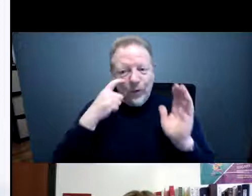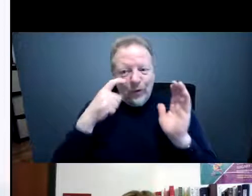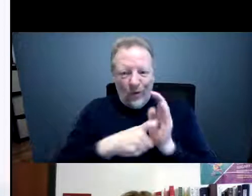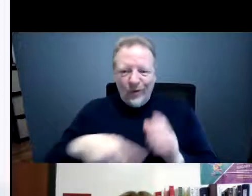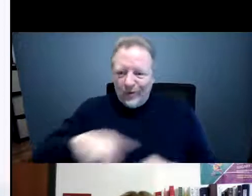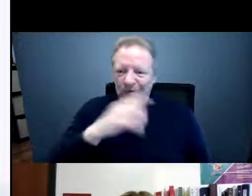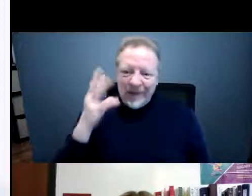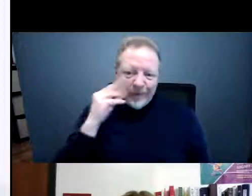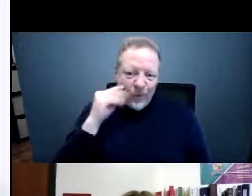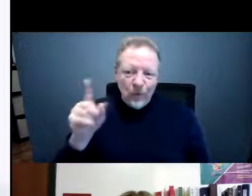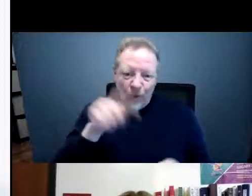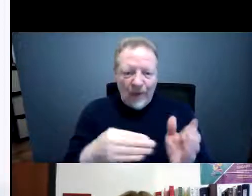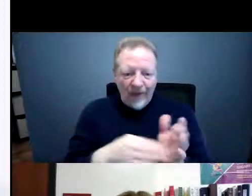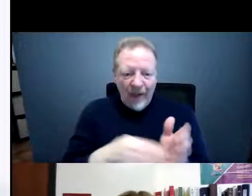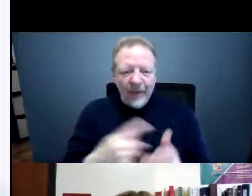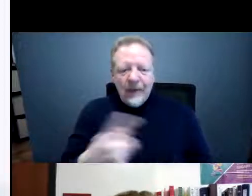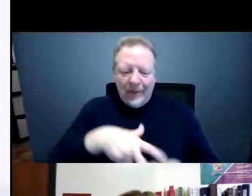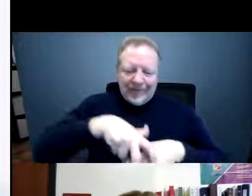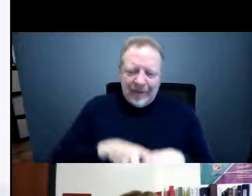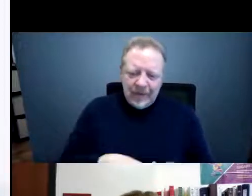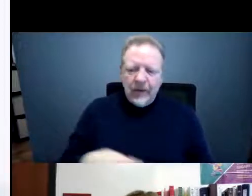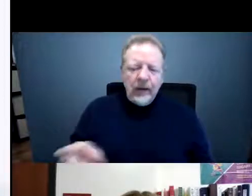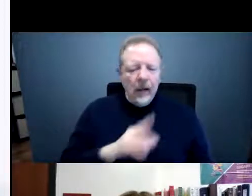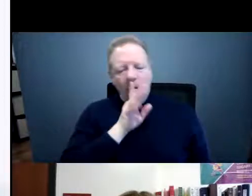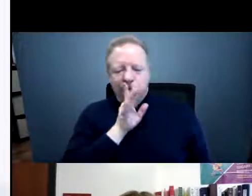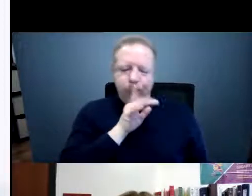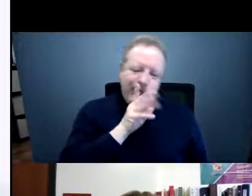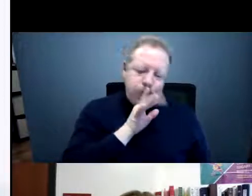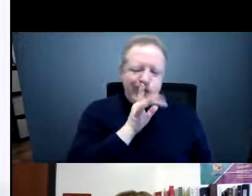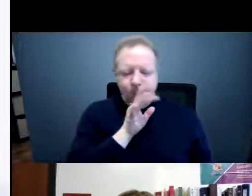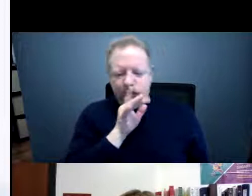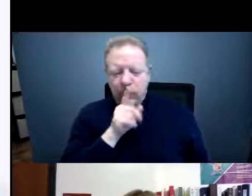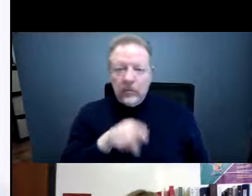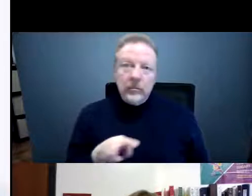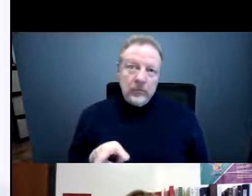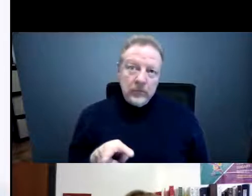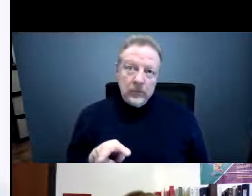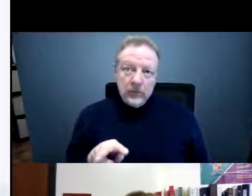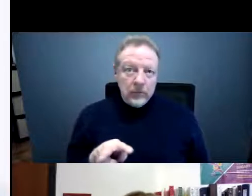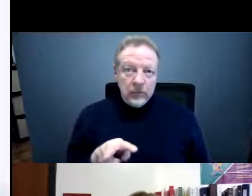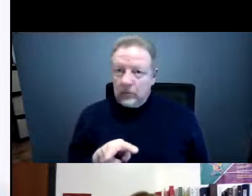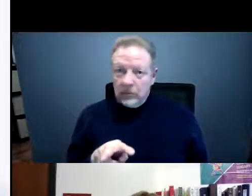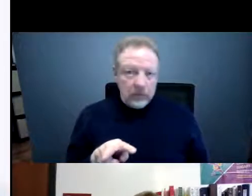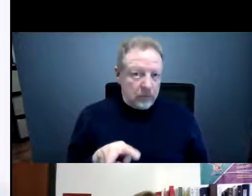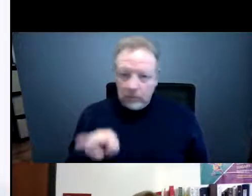to the doctor. Someone sits there and they start talking to you like you're just there and you're not really, that